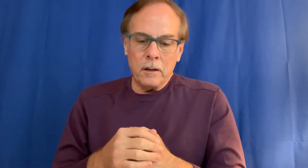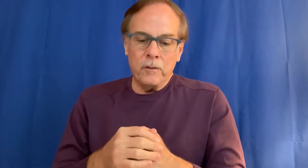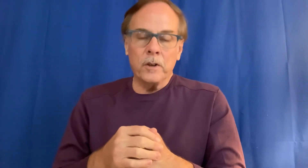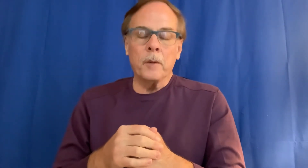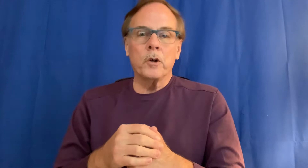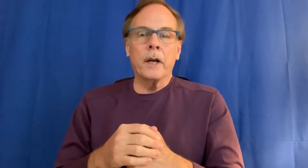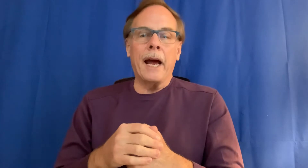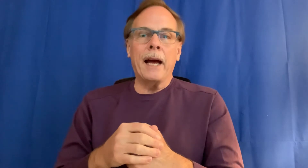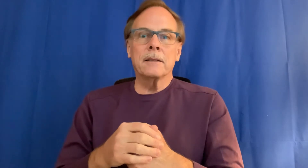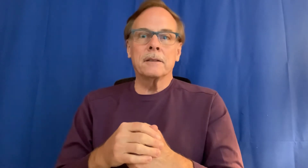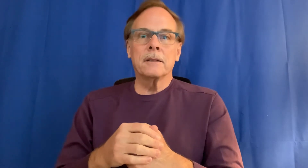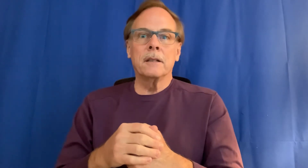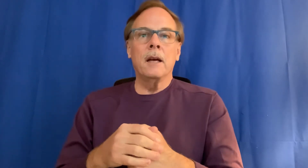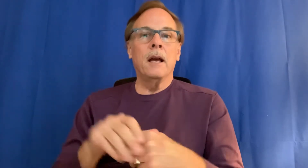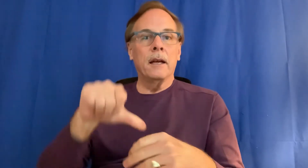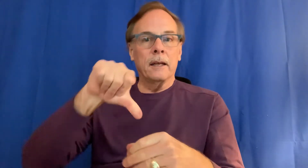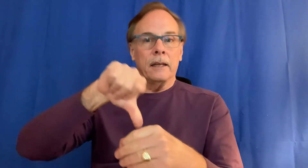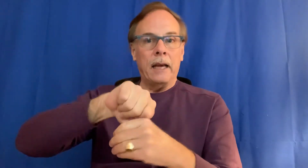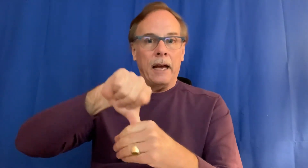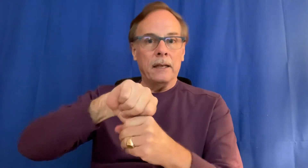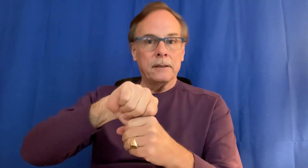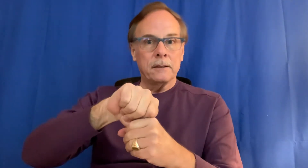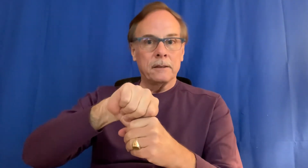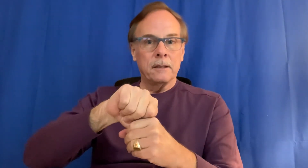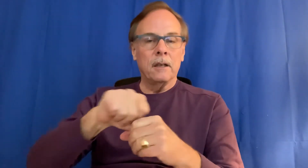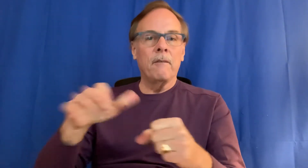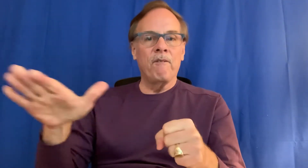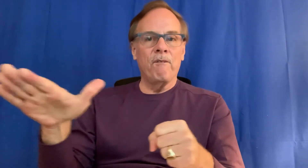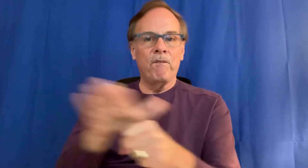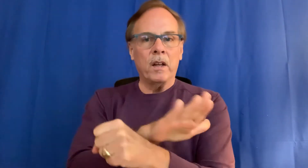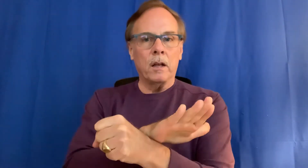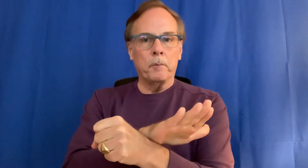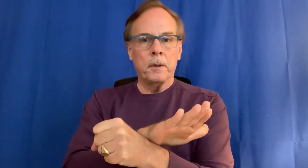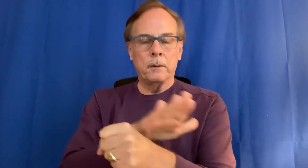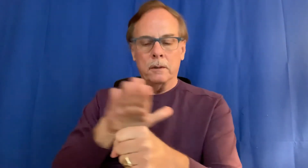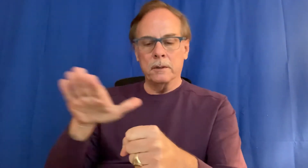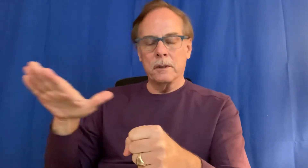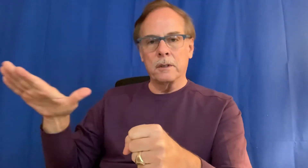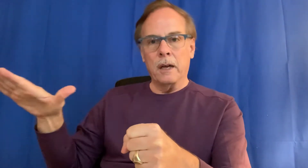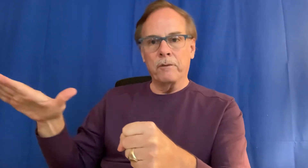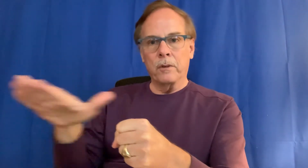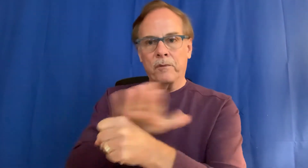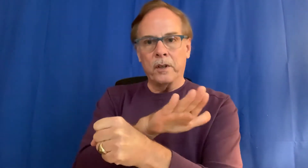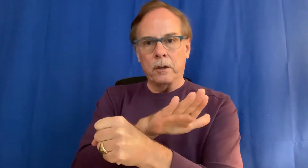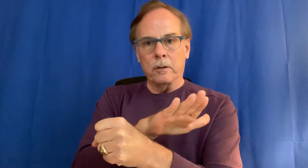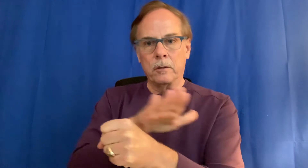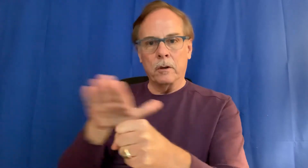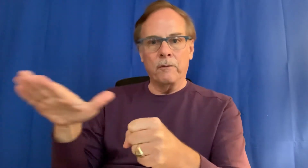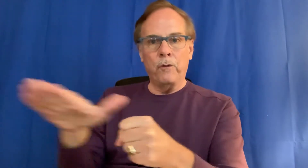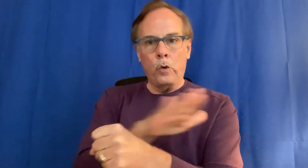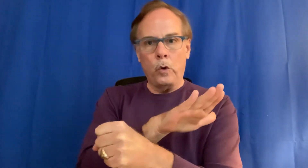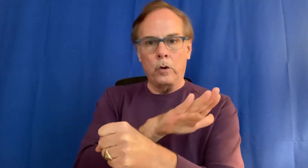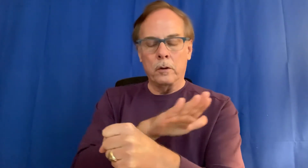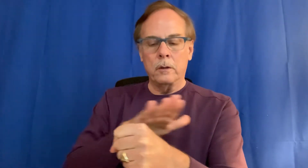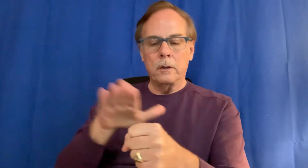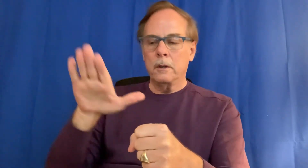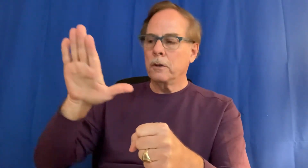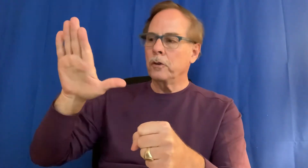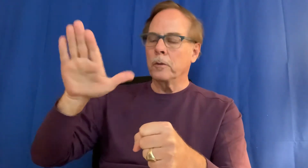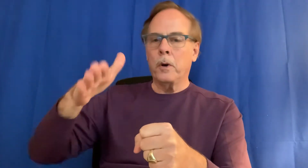Fill up your gas. Gas. Fill up. This is a sign for fill or full. Your